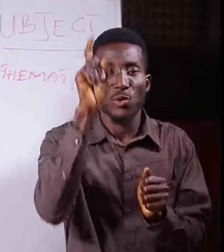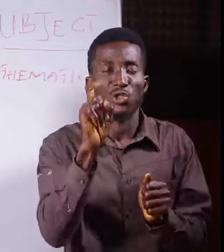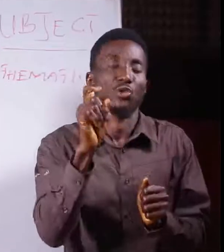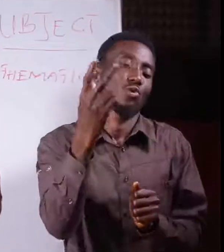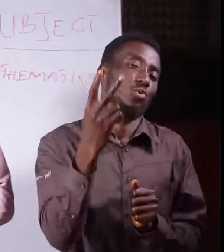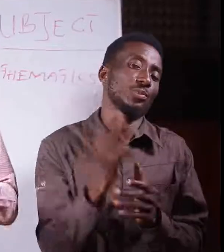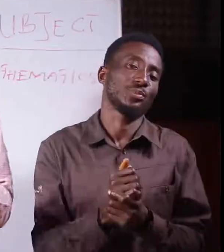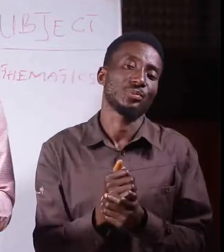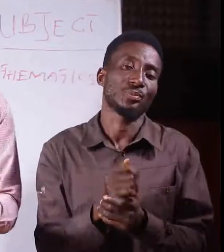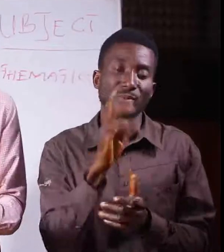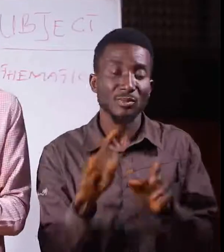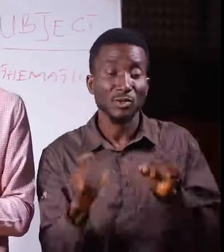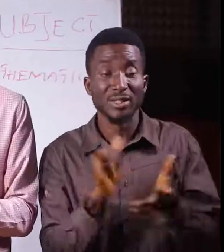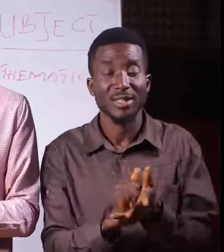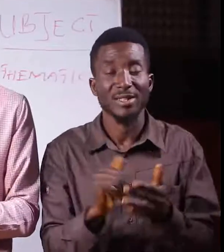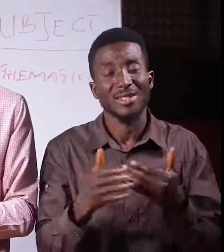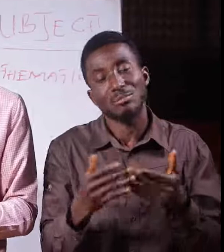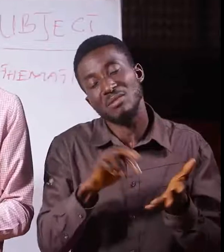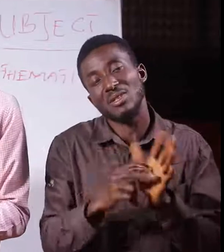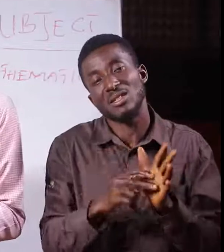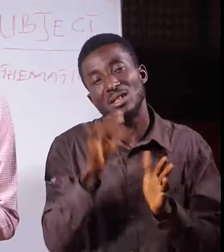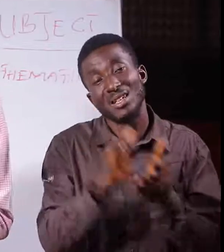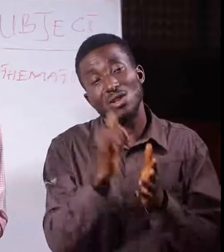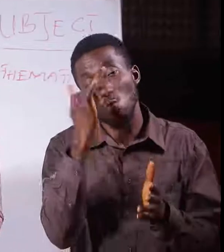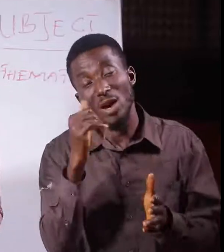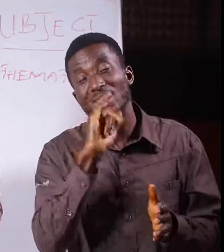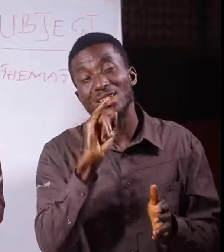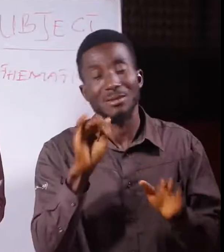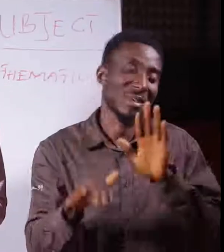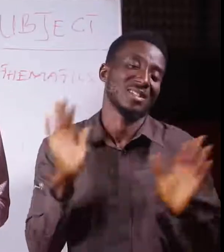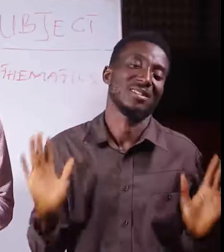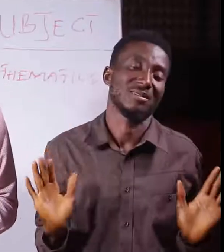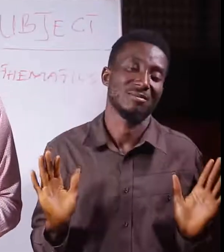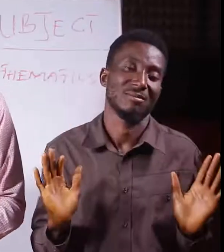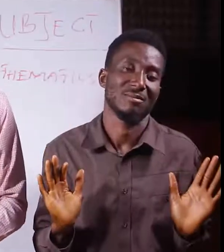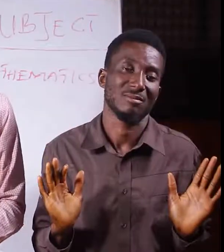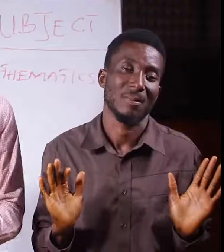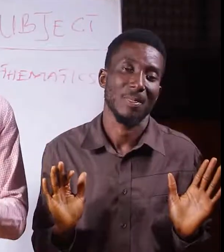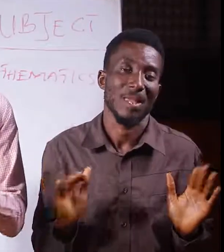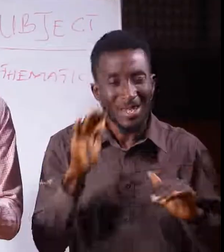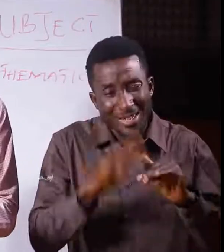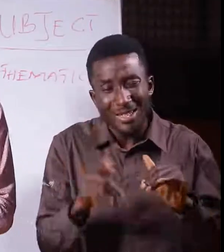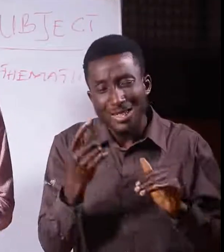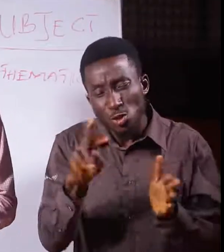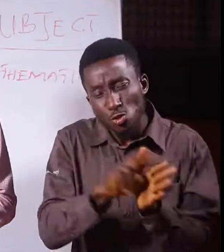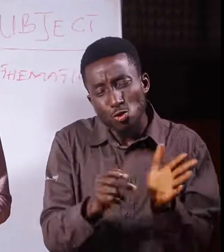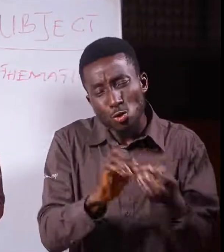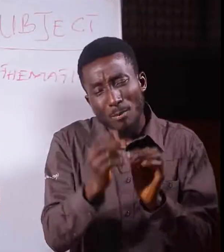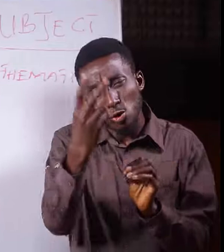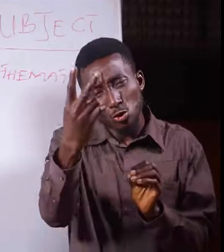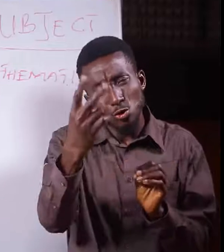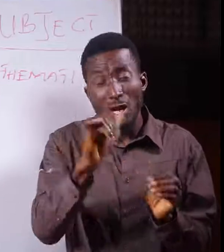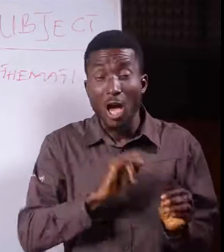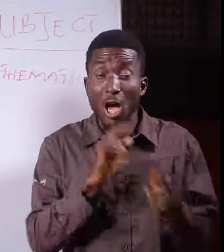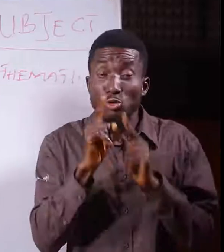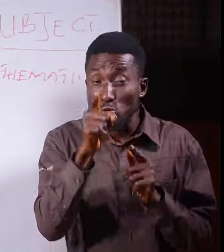equation 2. By doing that, it simply means that y is balanced. Then the rule number 2, I